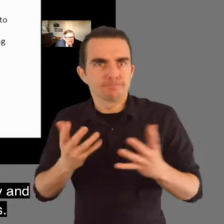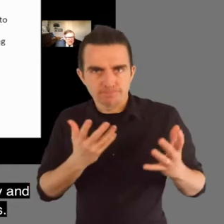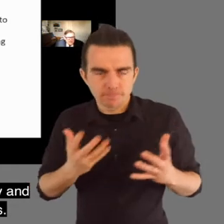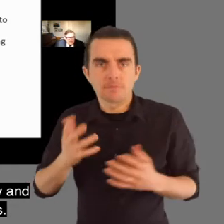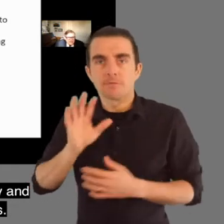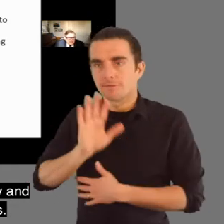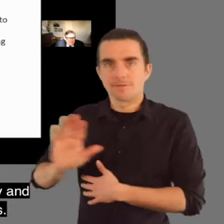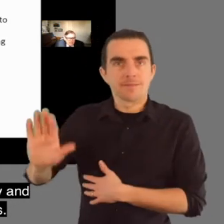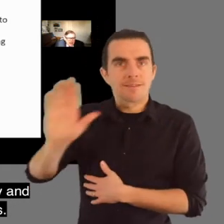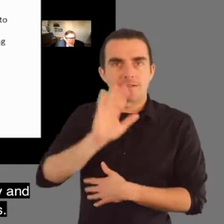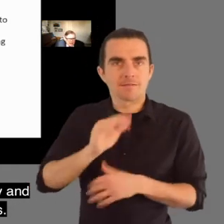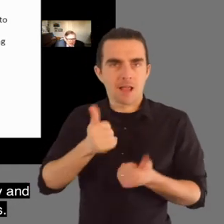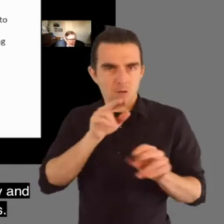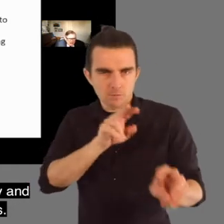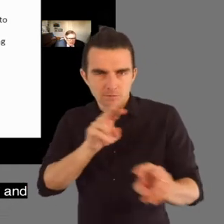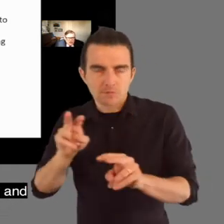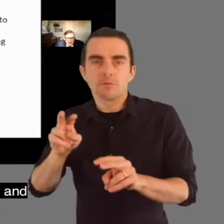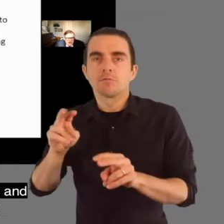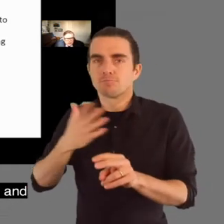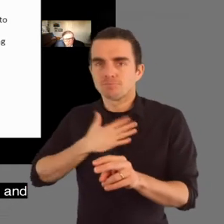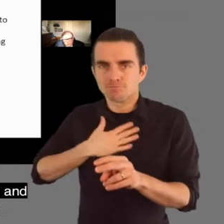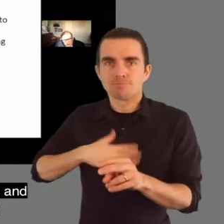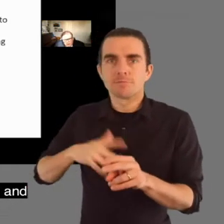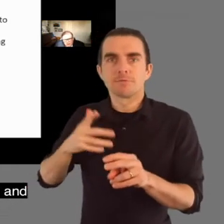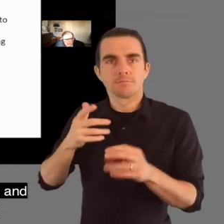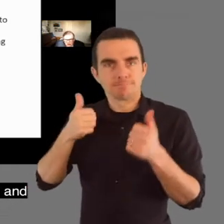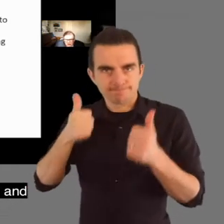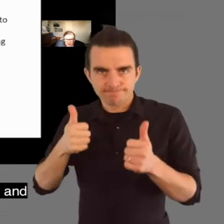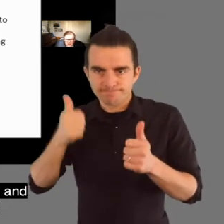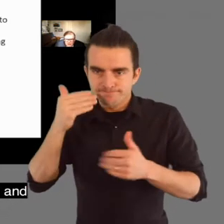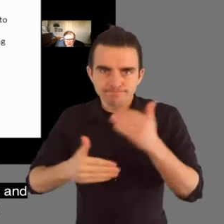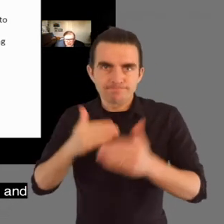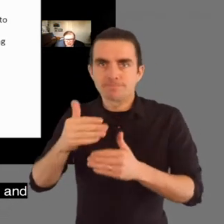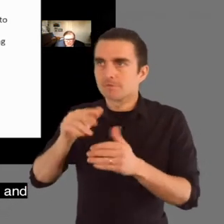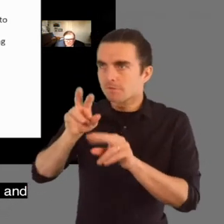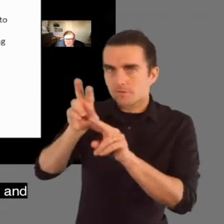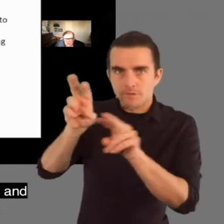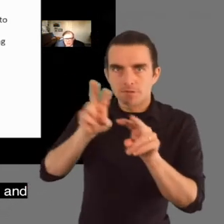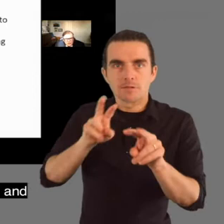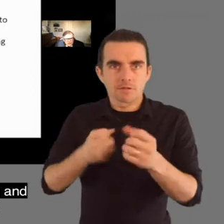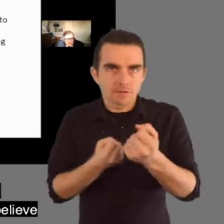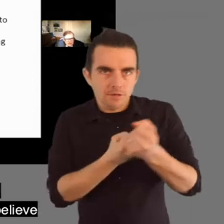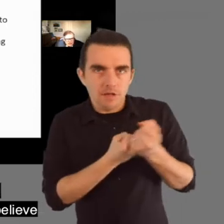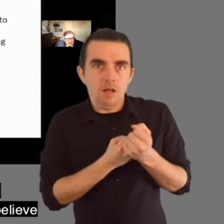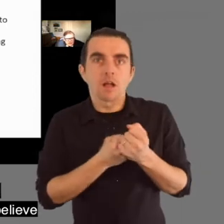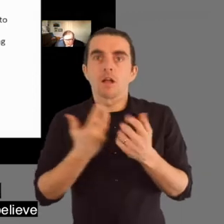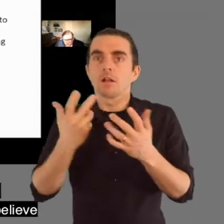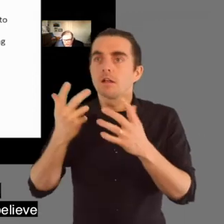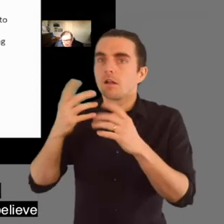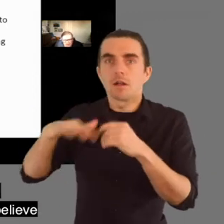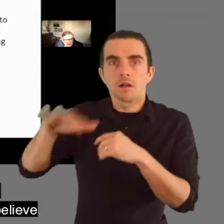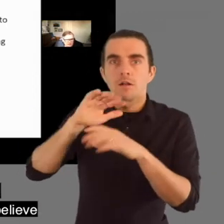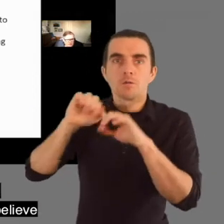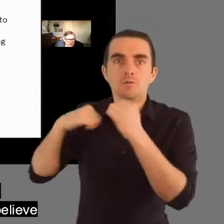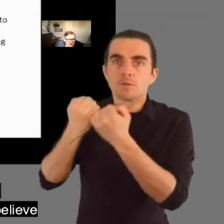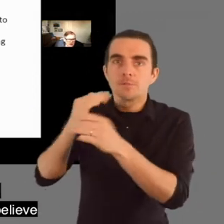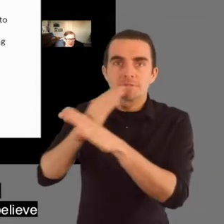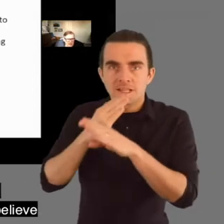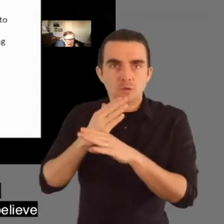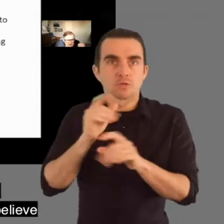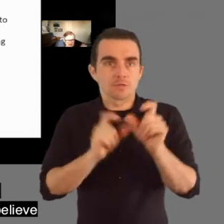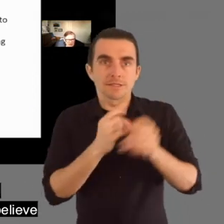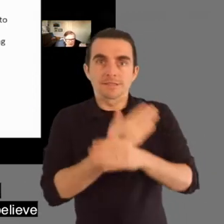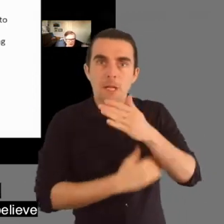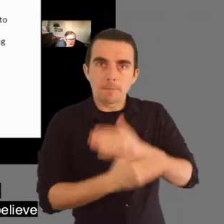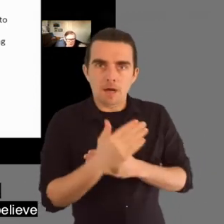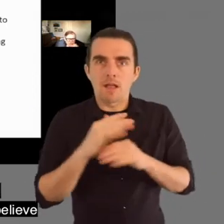disability status. Establish national monitoring and evaluation systems that assess social protection.